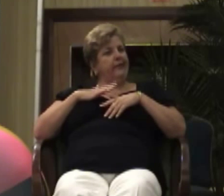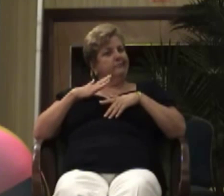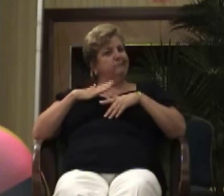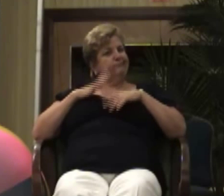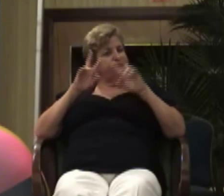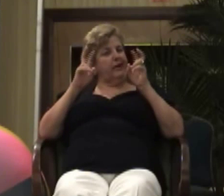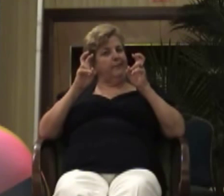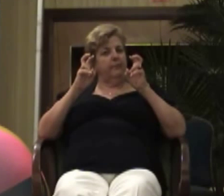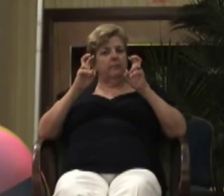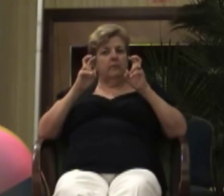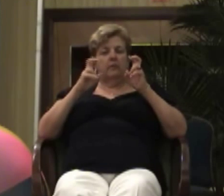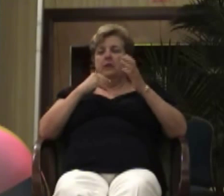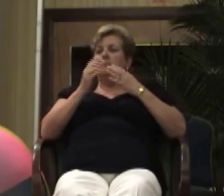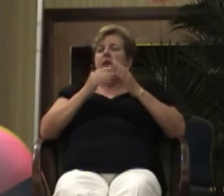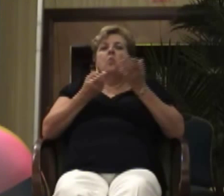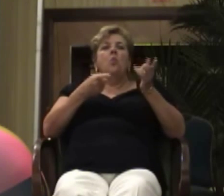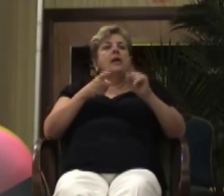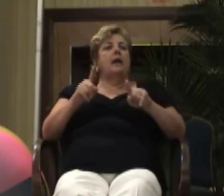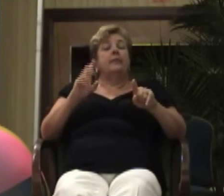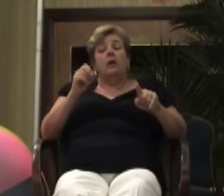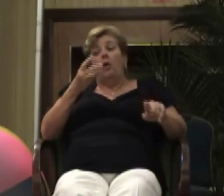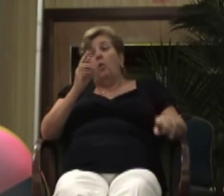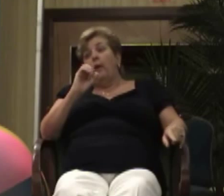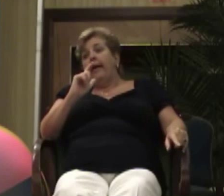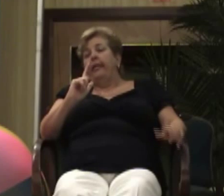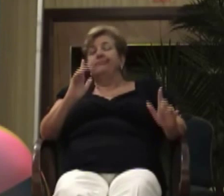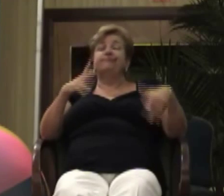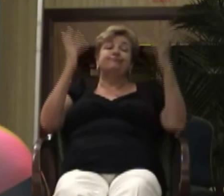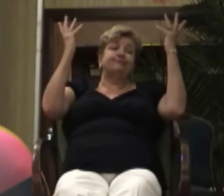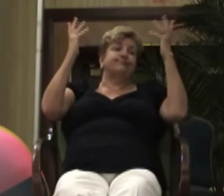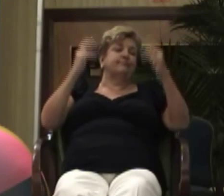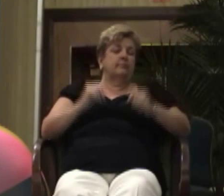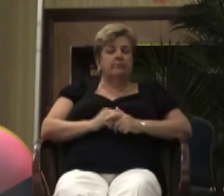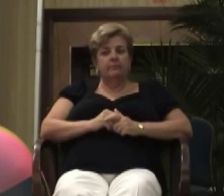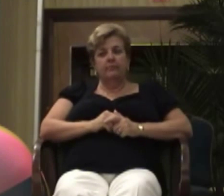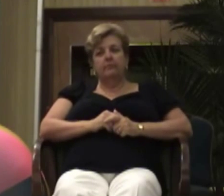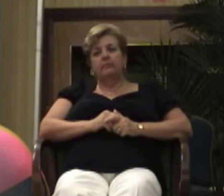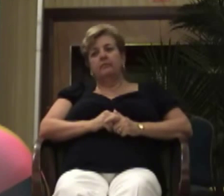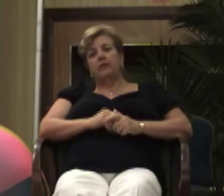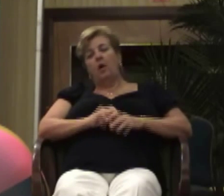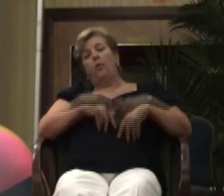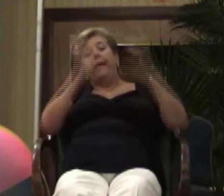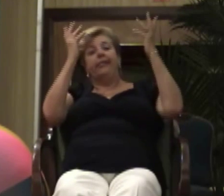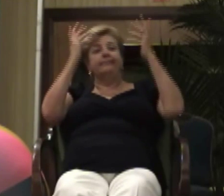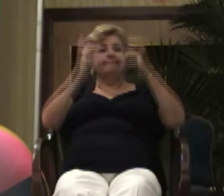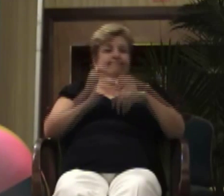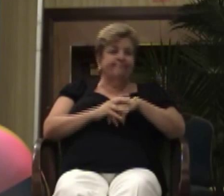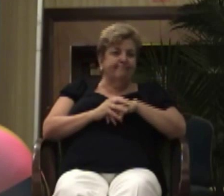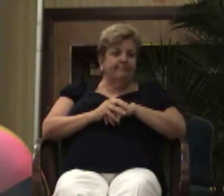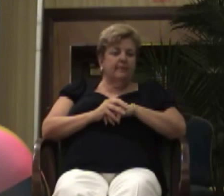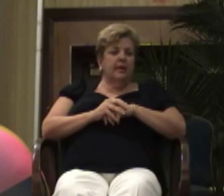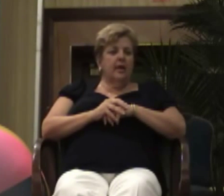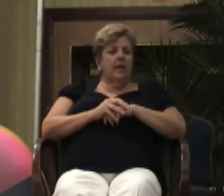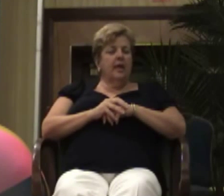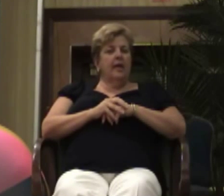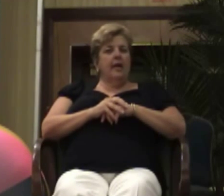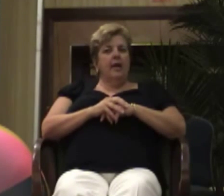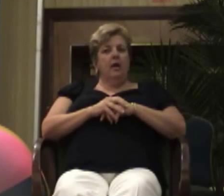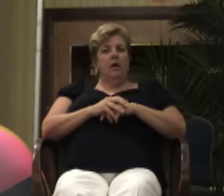well. No matter what come down the pike, no matter what happened, oh well. There was a bunch of church. When I finally got back home, my